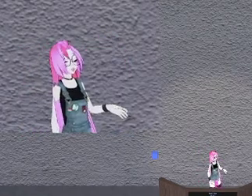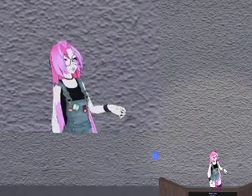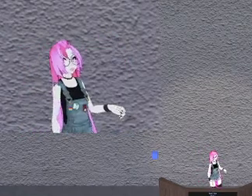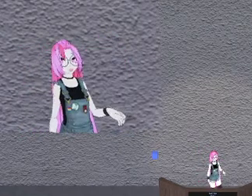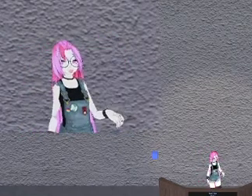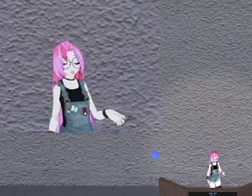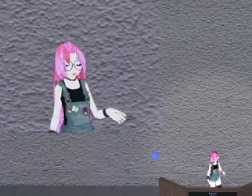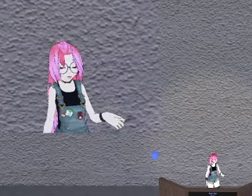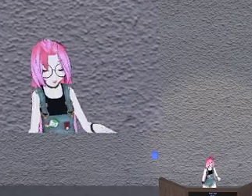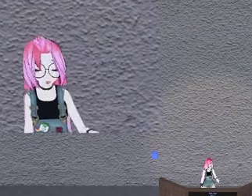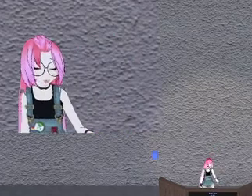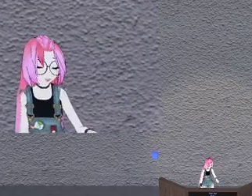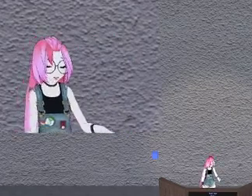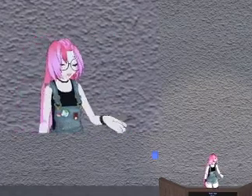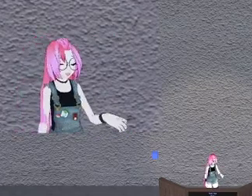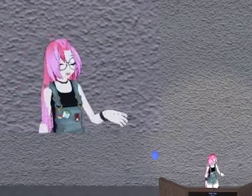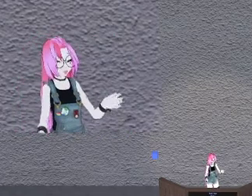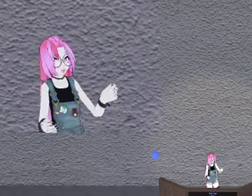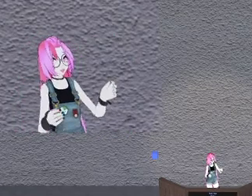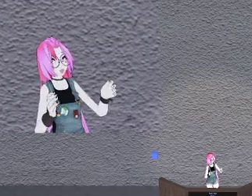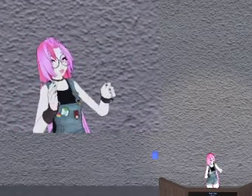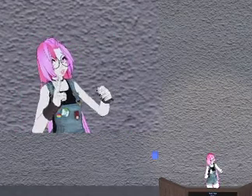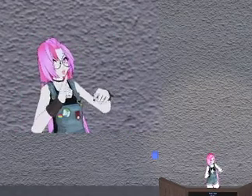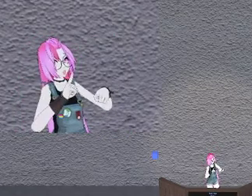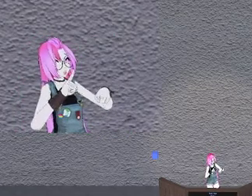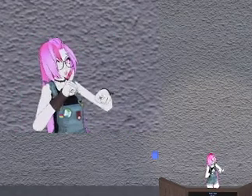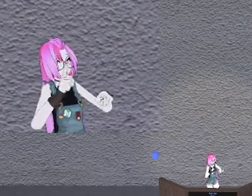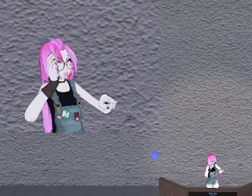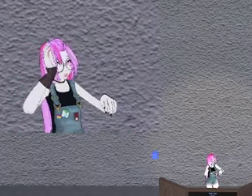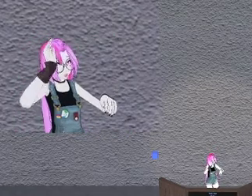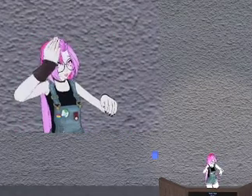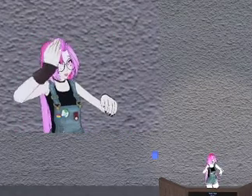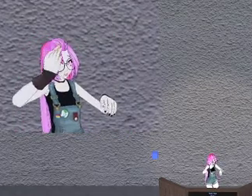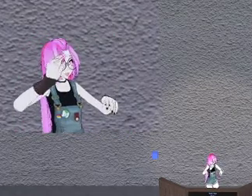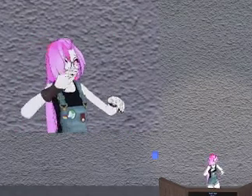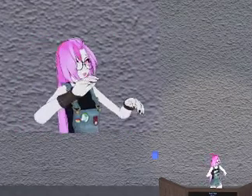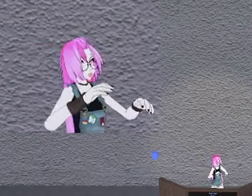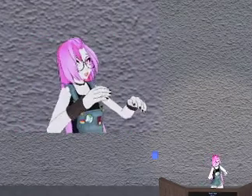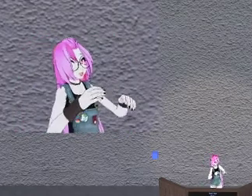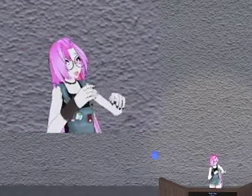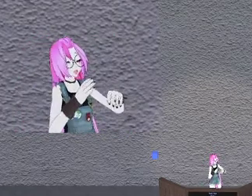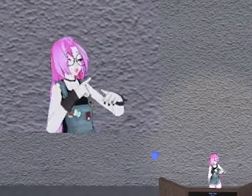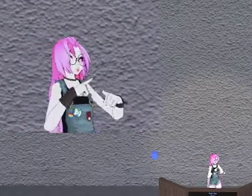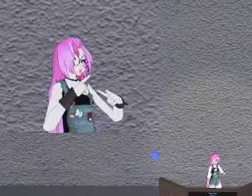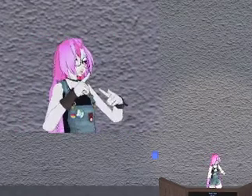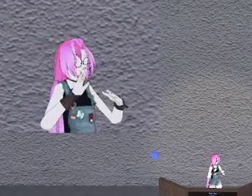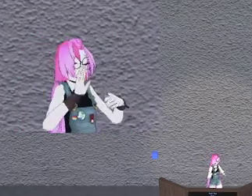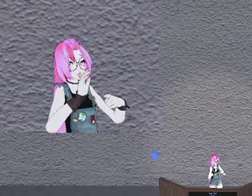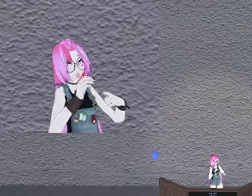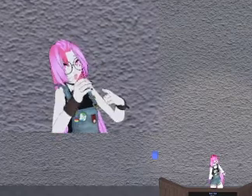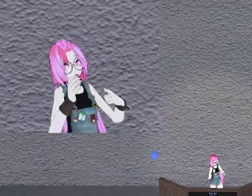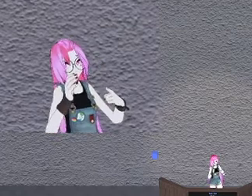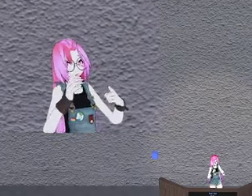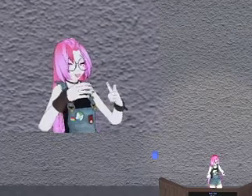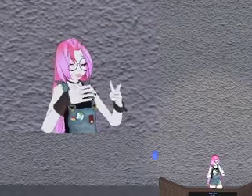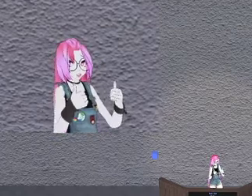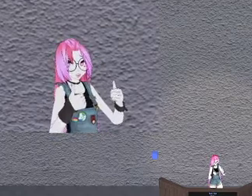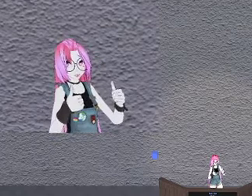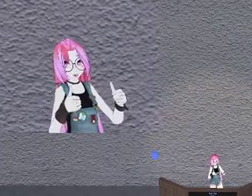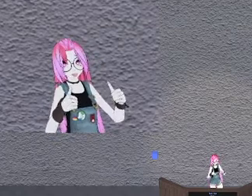He's like, I wasn't there. Okay, so I'd say it depends on the context. So are you talking about like an Xbox